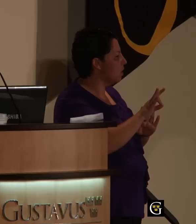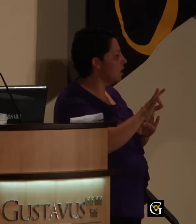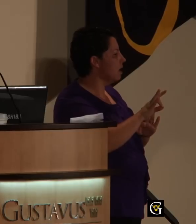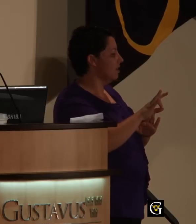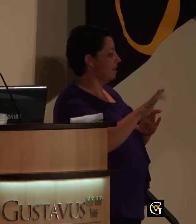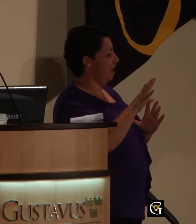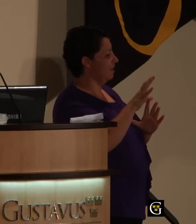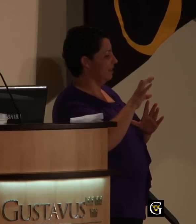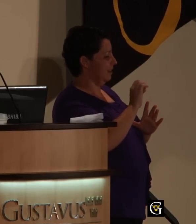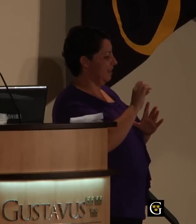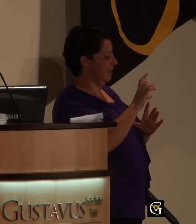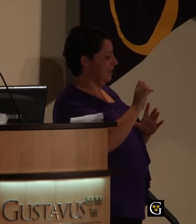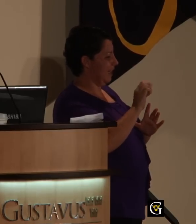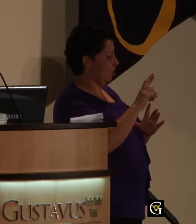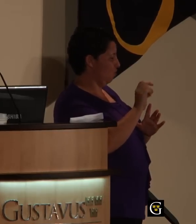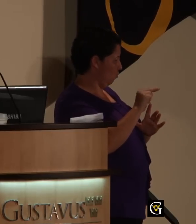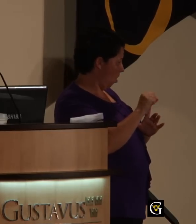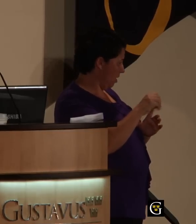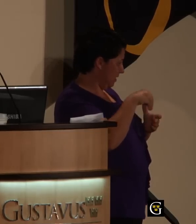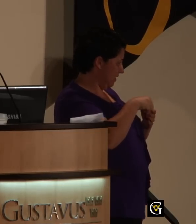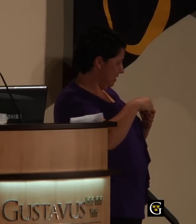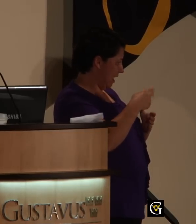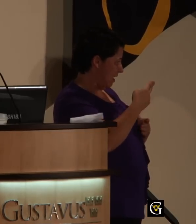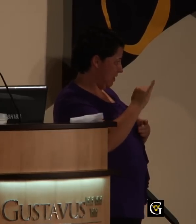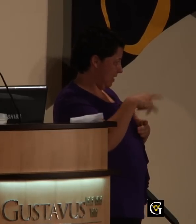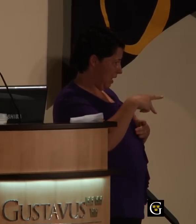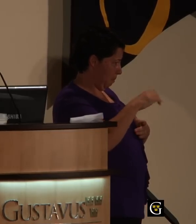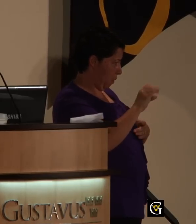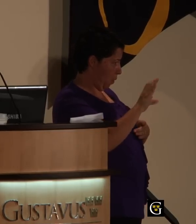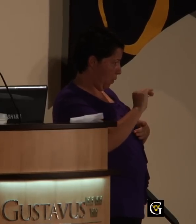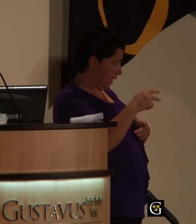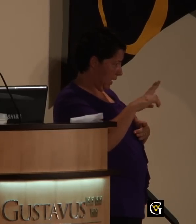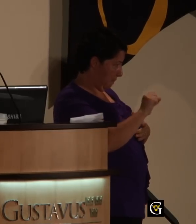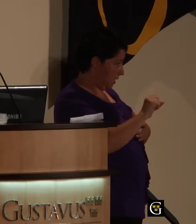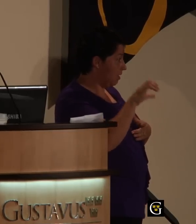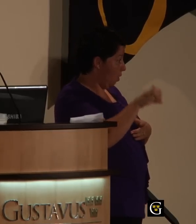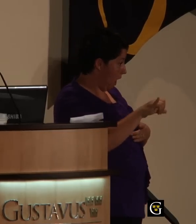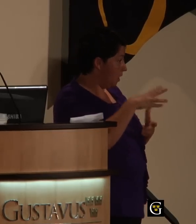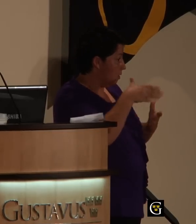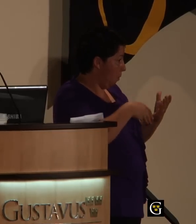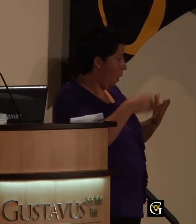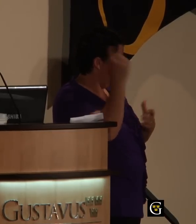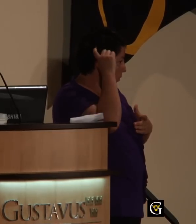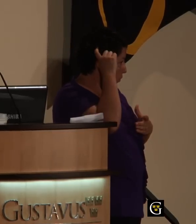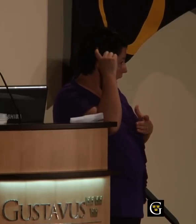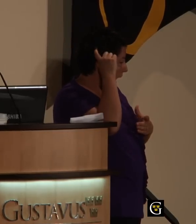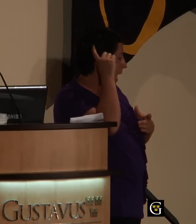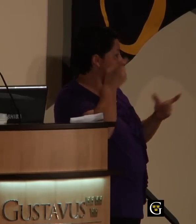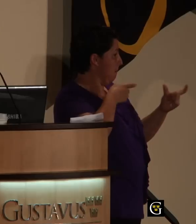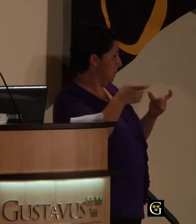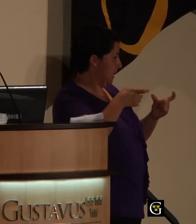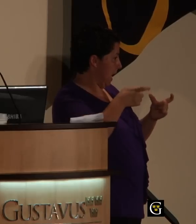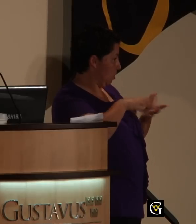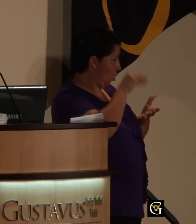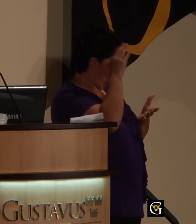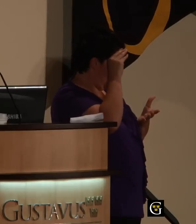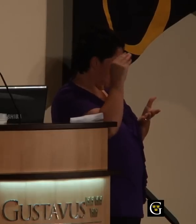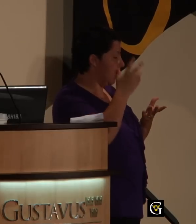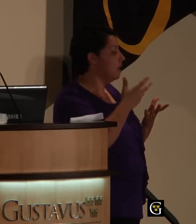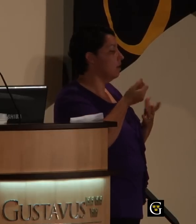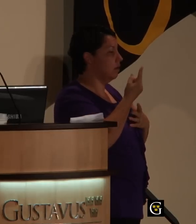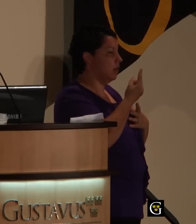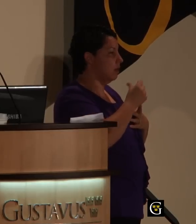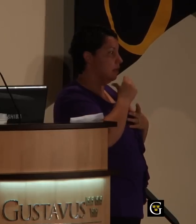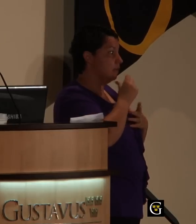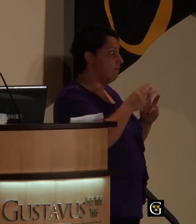of a mouse. The hippocampus is the part of the brain that mediates learning. And learning is very complex. It doesn't just happen in the